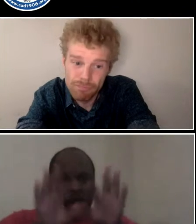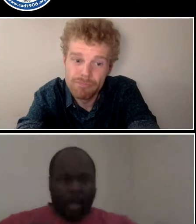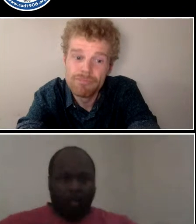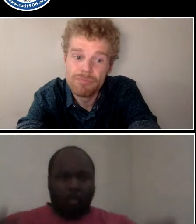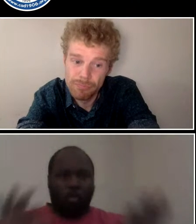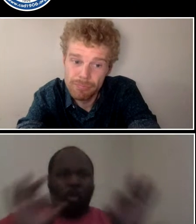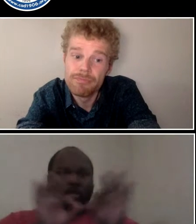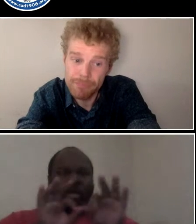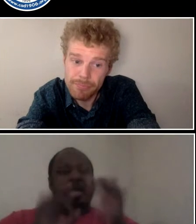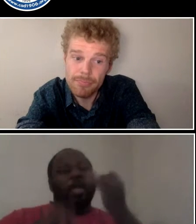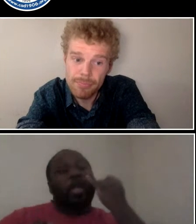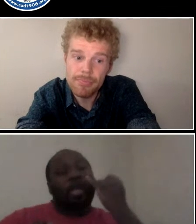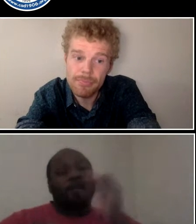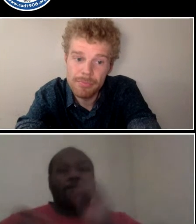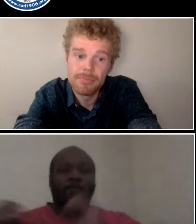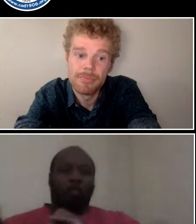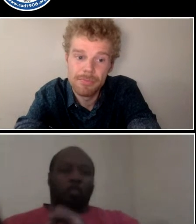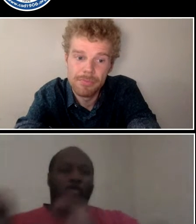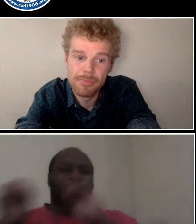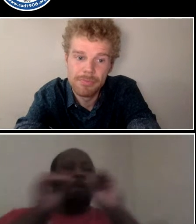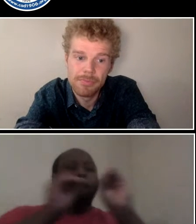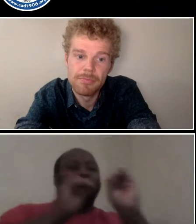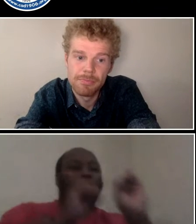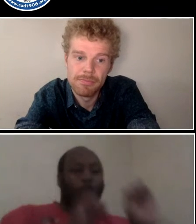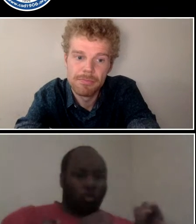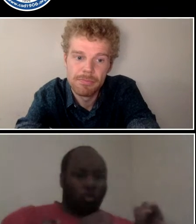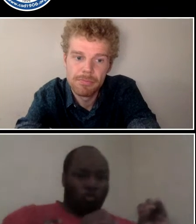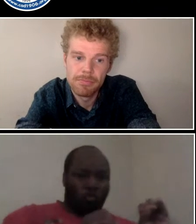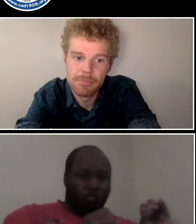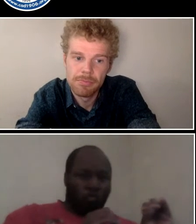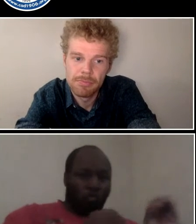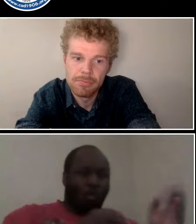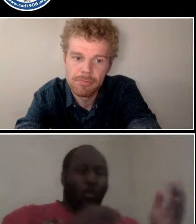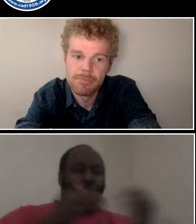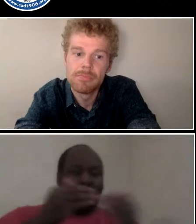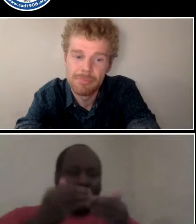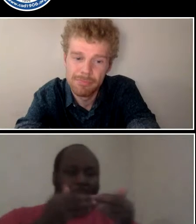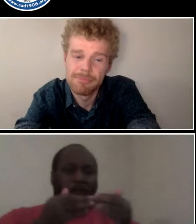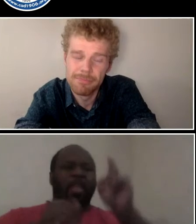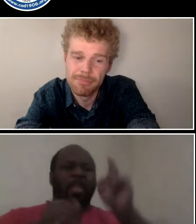What's important is having registered voters.